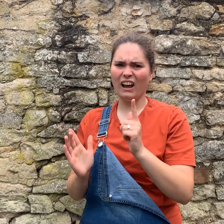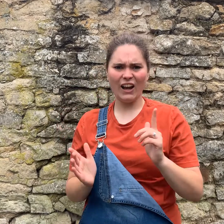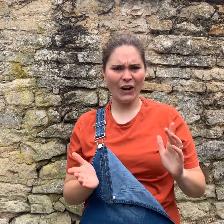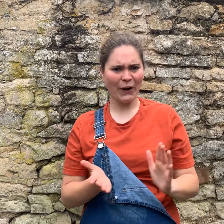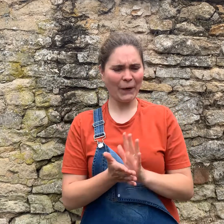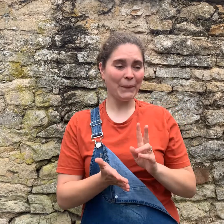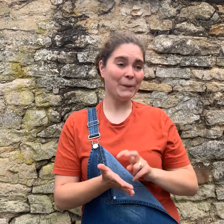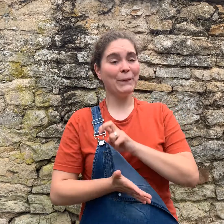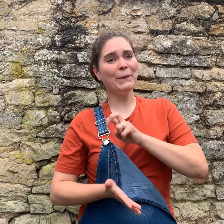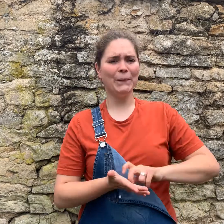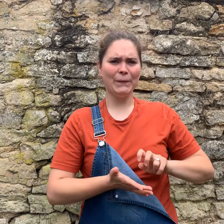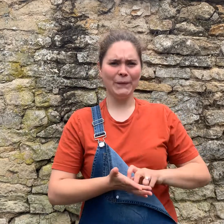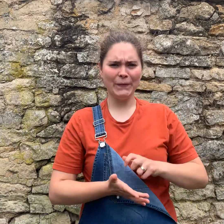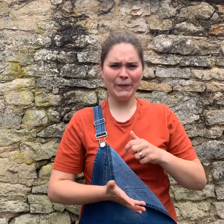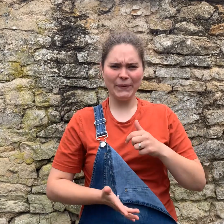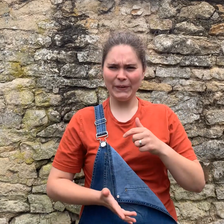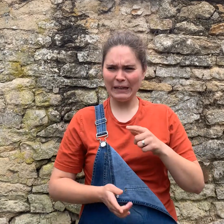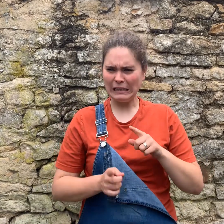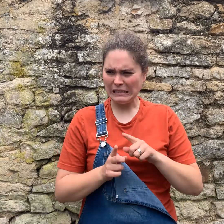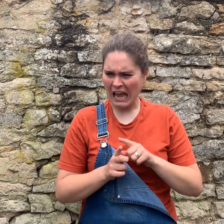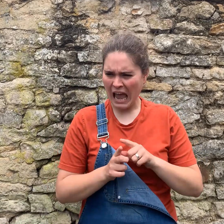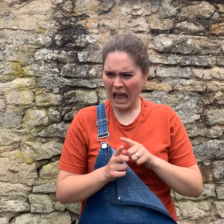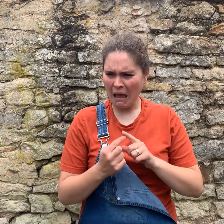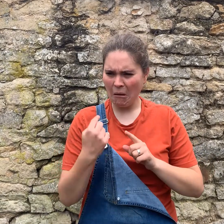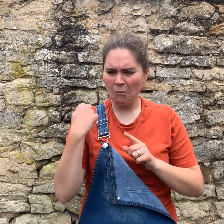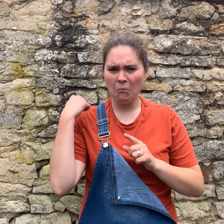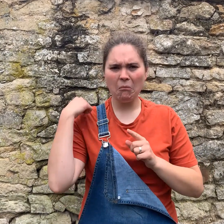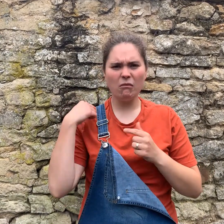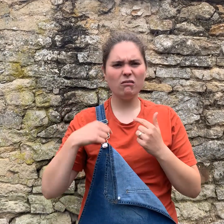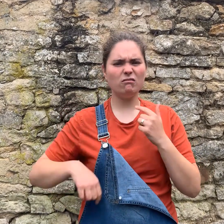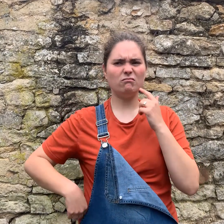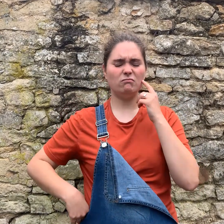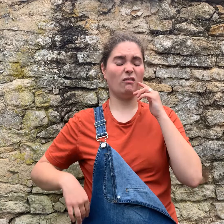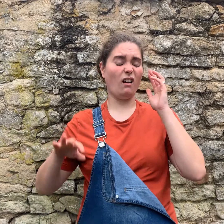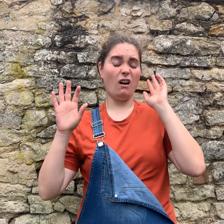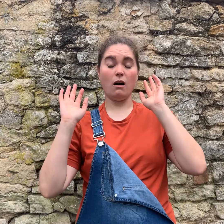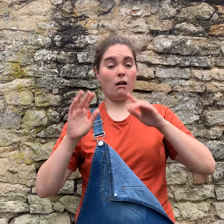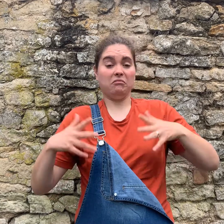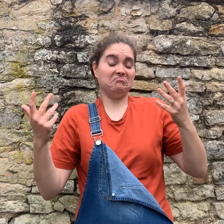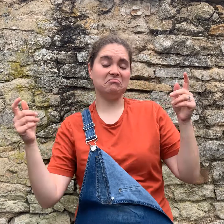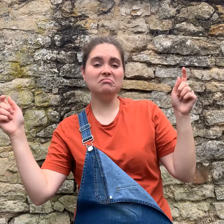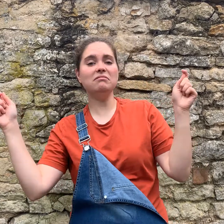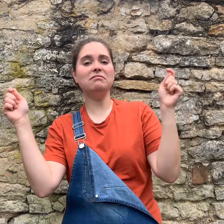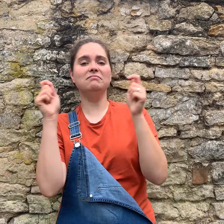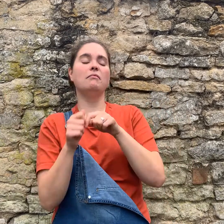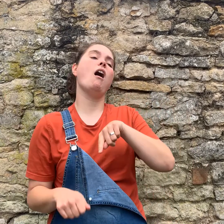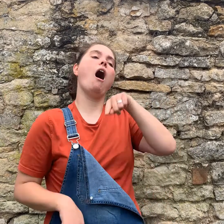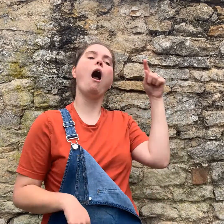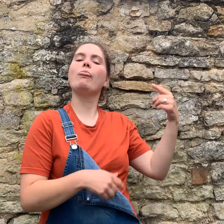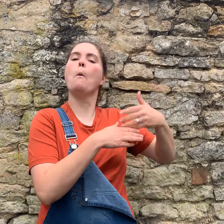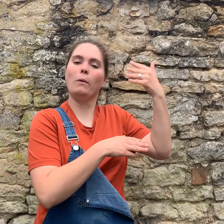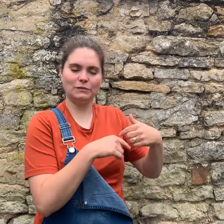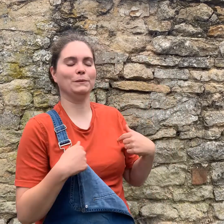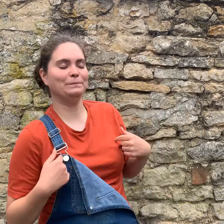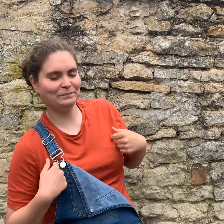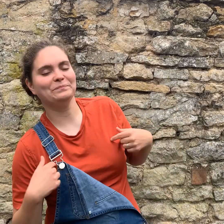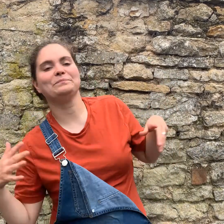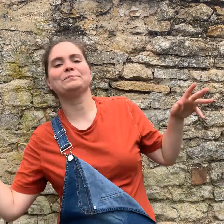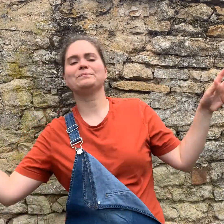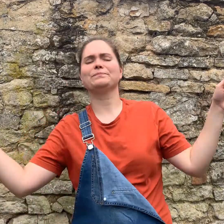path. It was very strange. How had he got out so quickly? Anyway, so I closed the